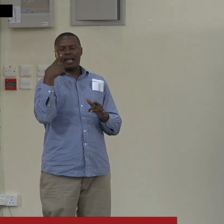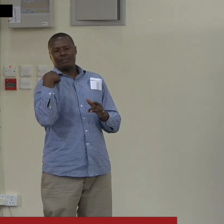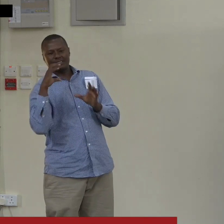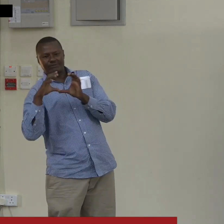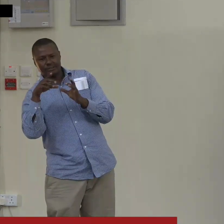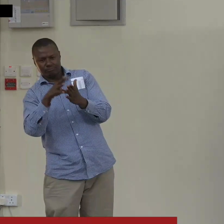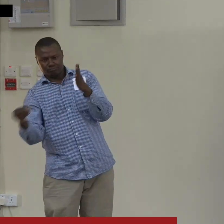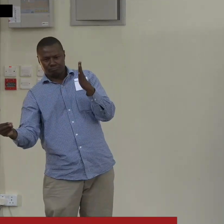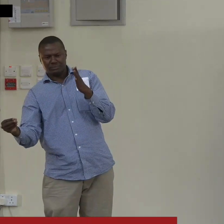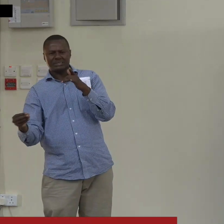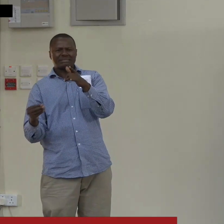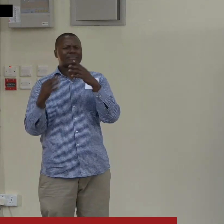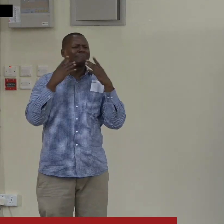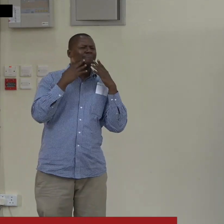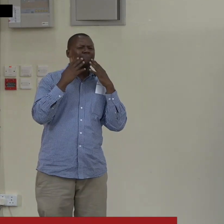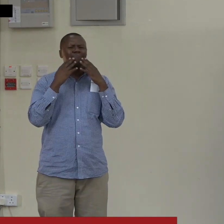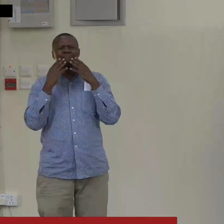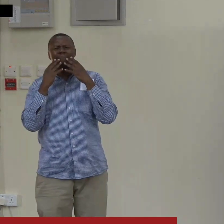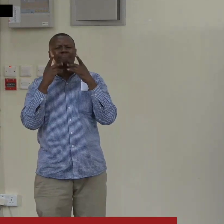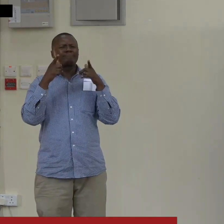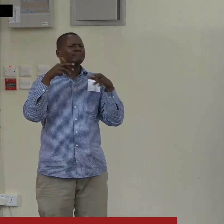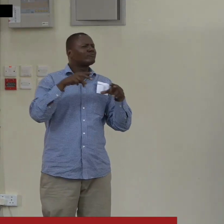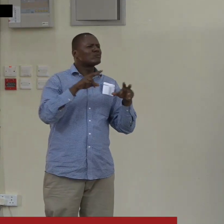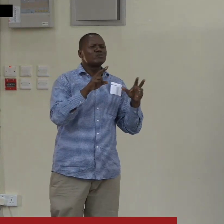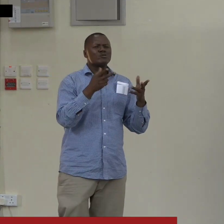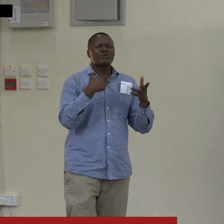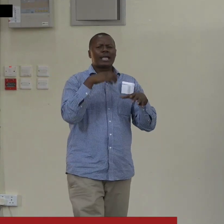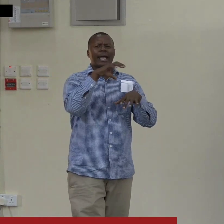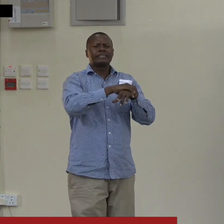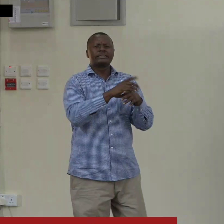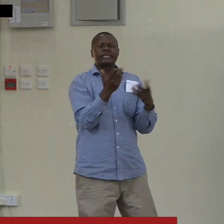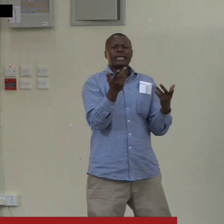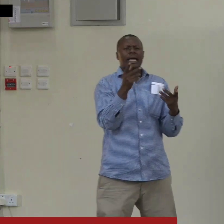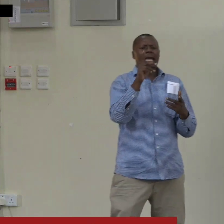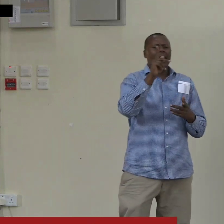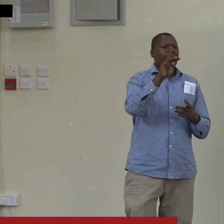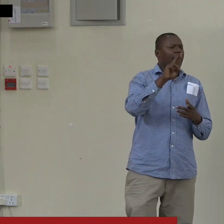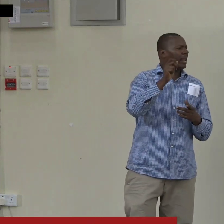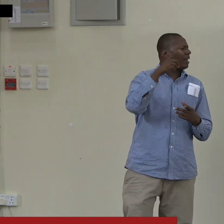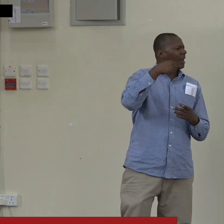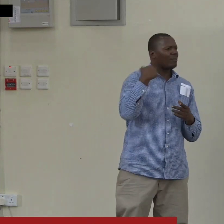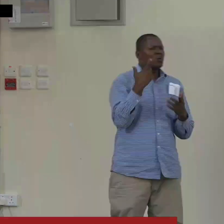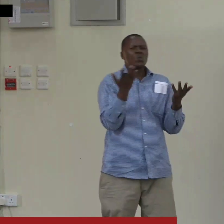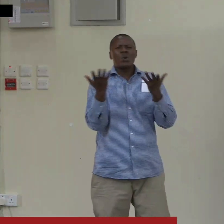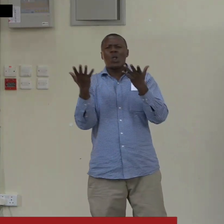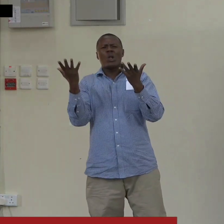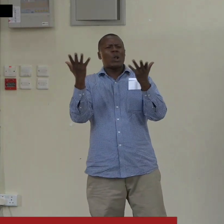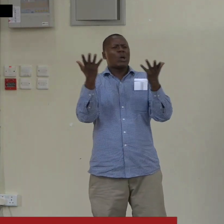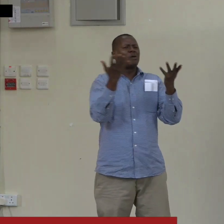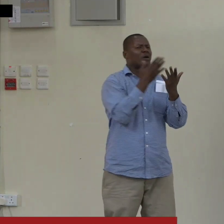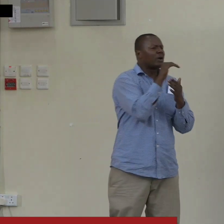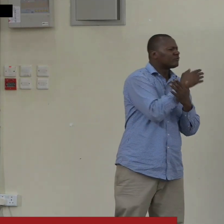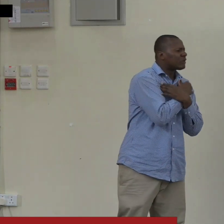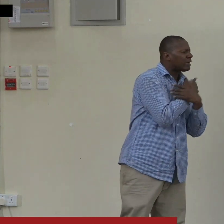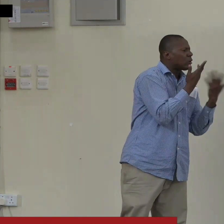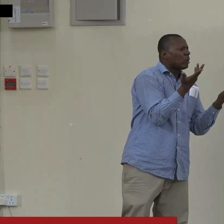It has your PIN. Then you end up struggling and imagining, how do I get a KRA PIN? Where do I do